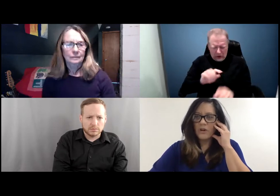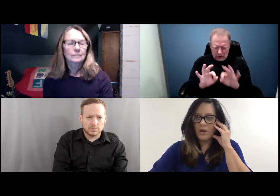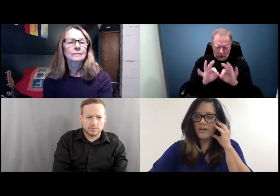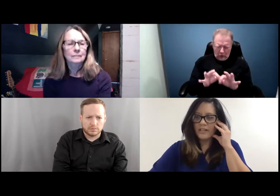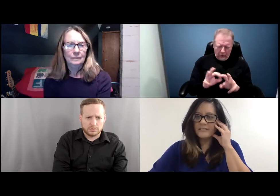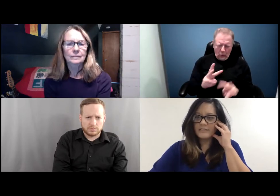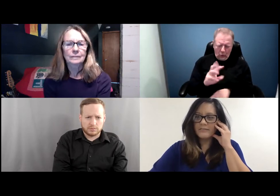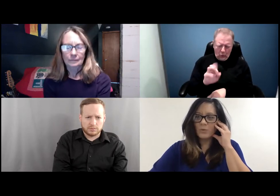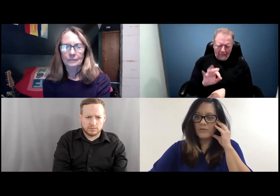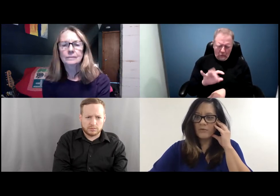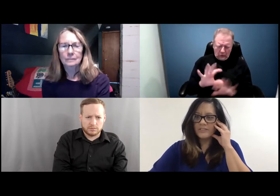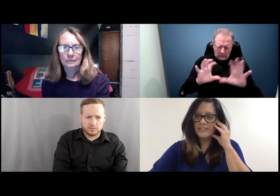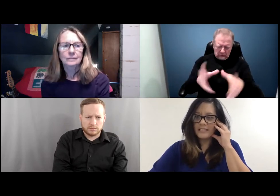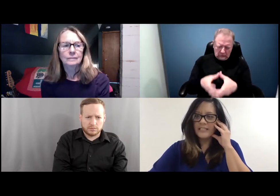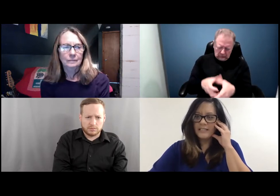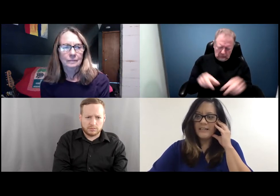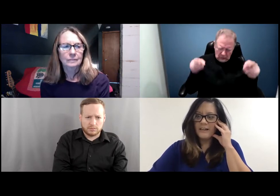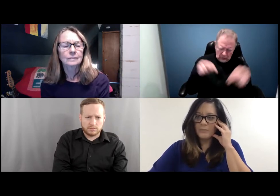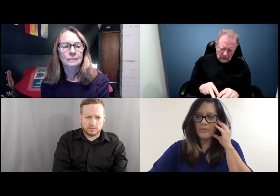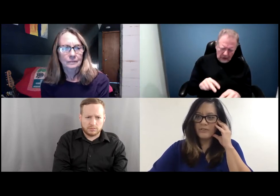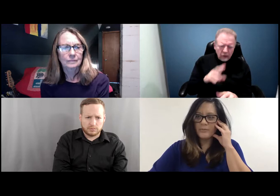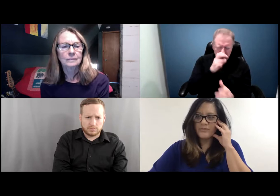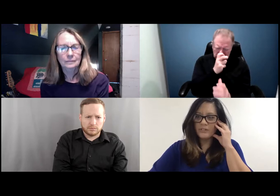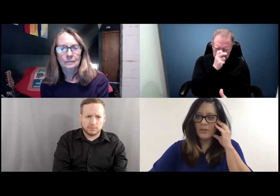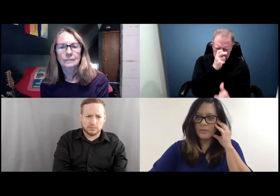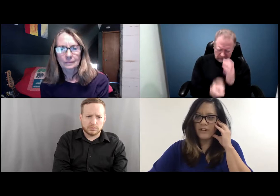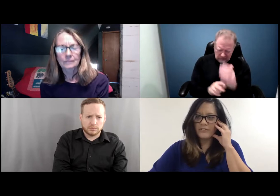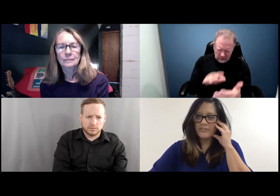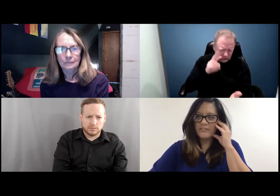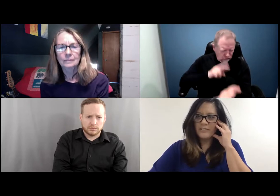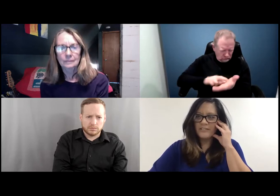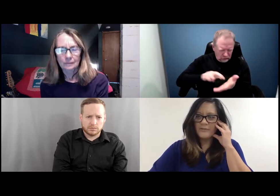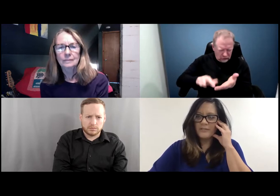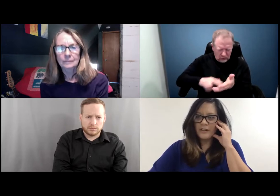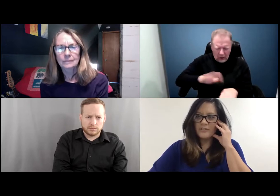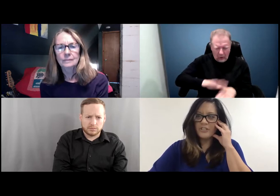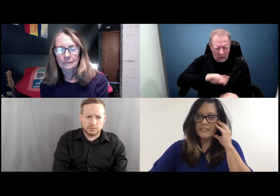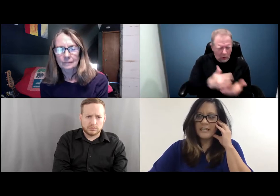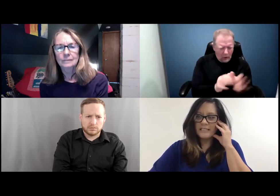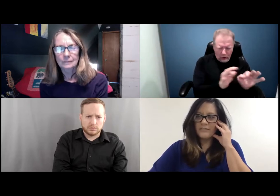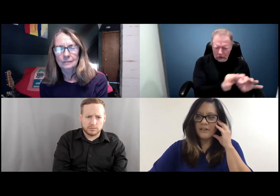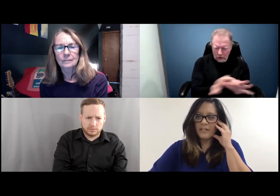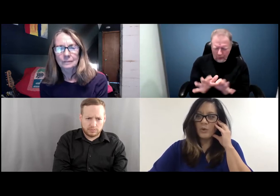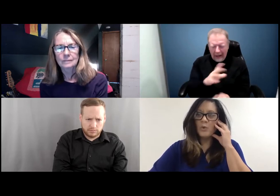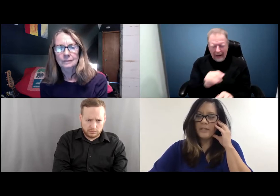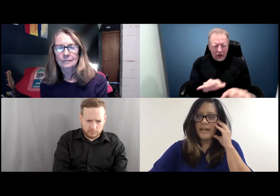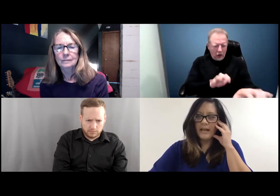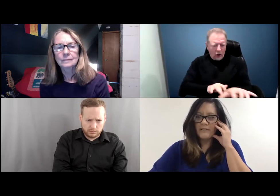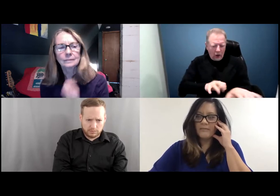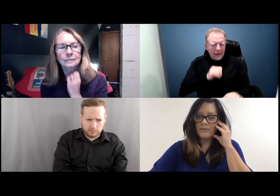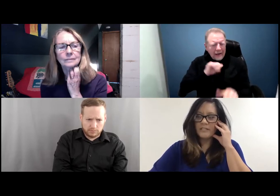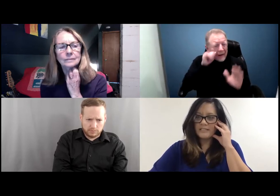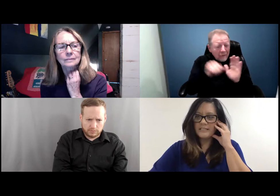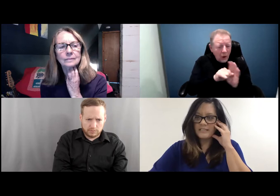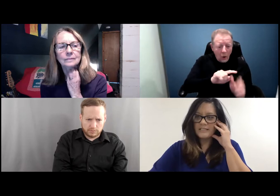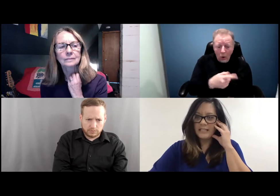full comprehensive workforce study on both interpreters and CART providers. So not just identifying who we have, who